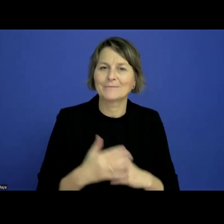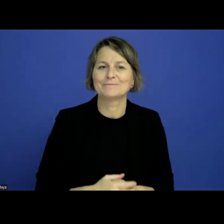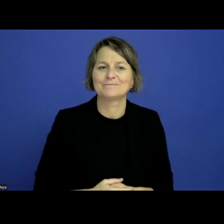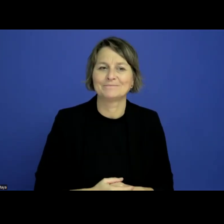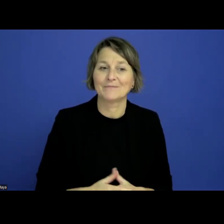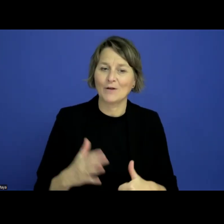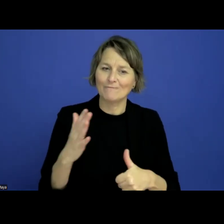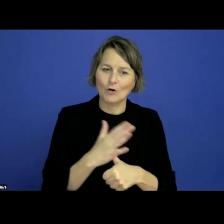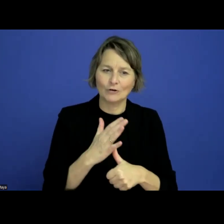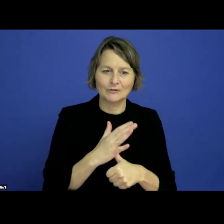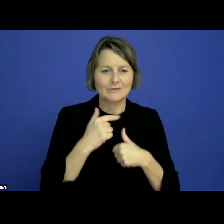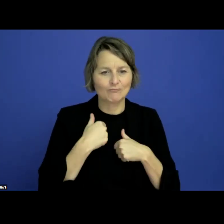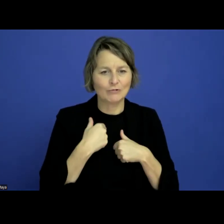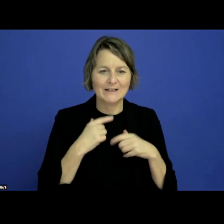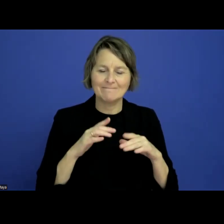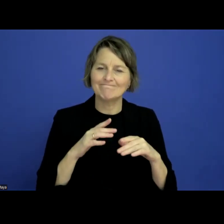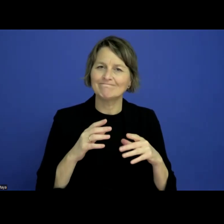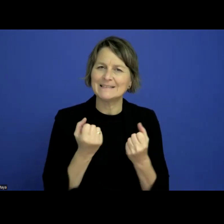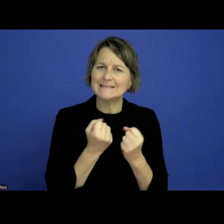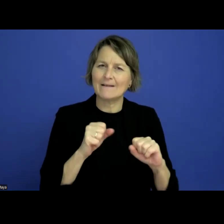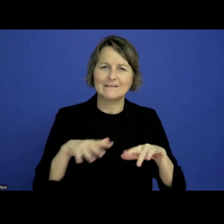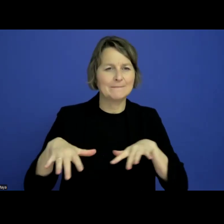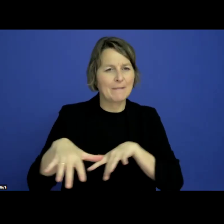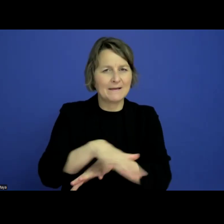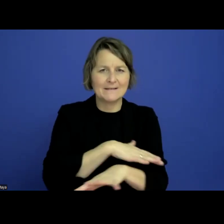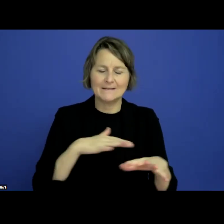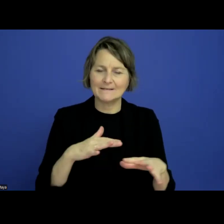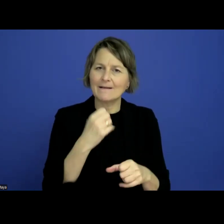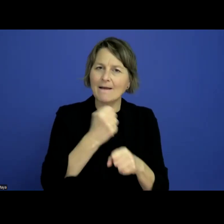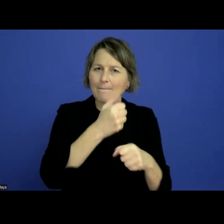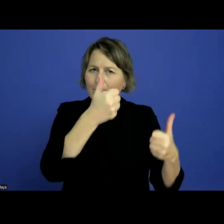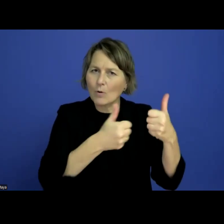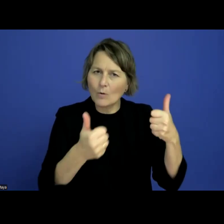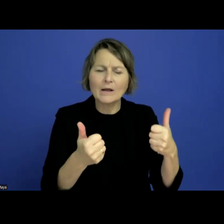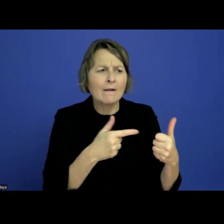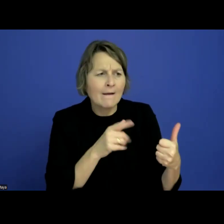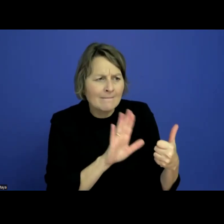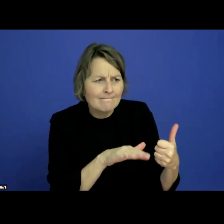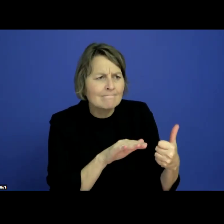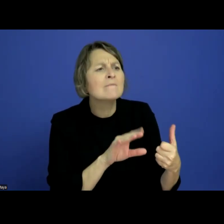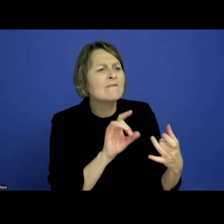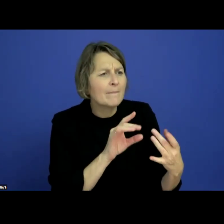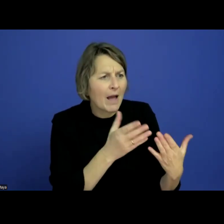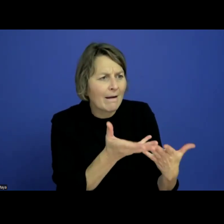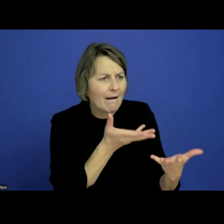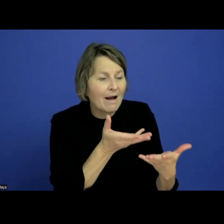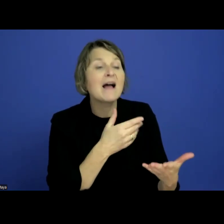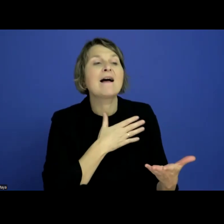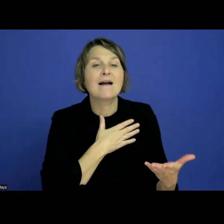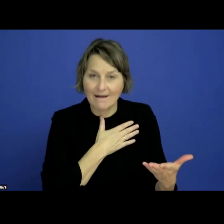space where employees can exchange feedback and support. And it's done through